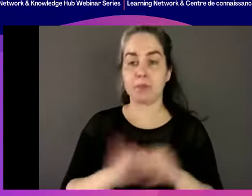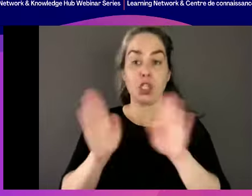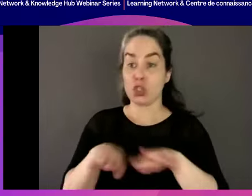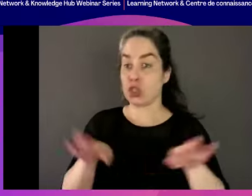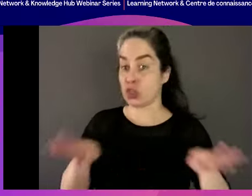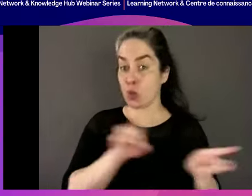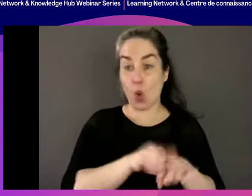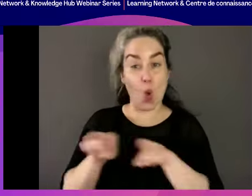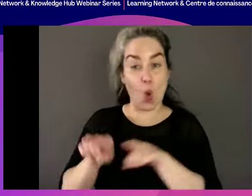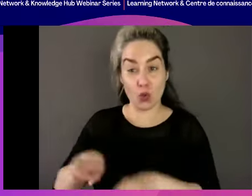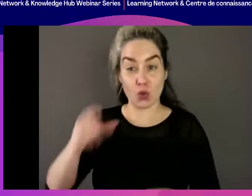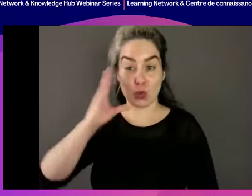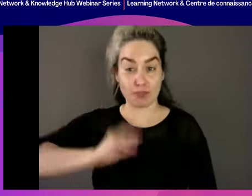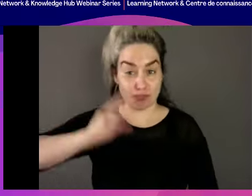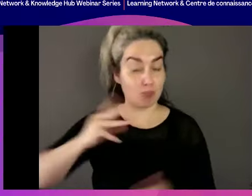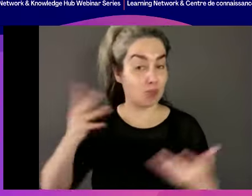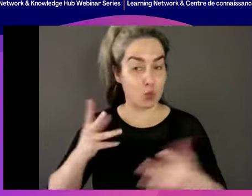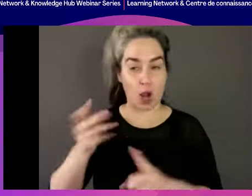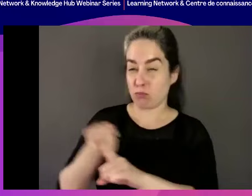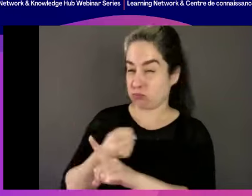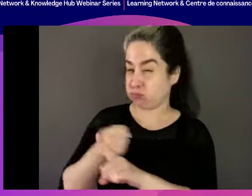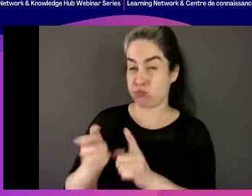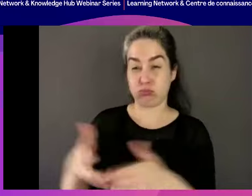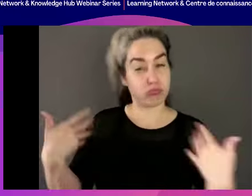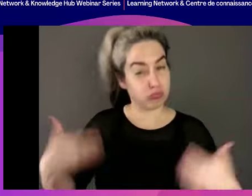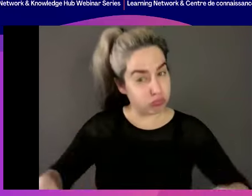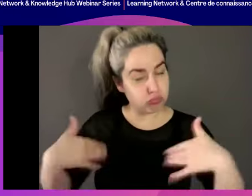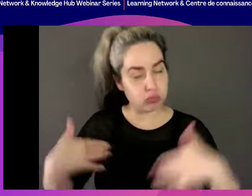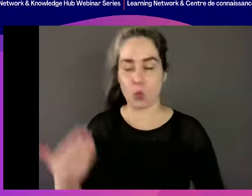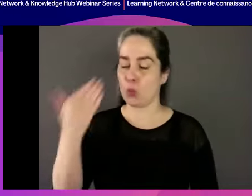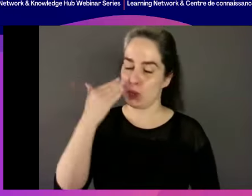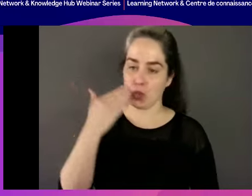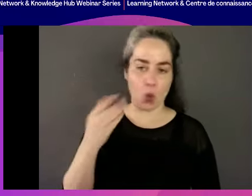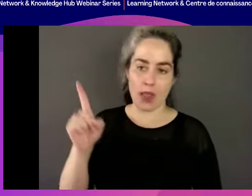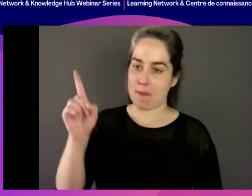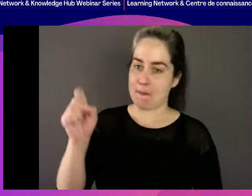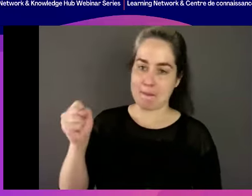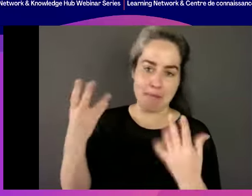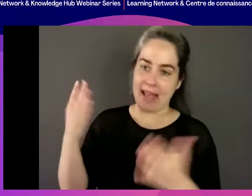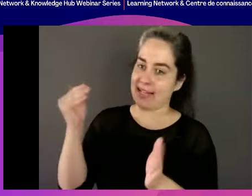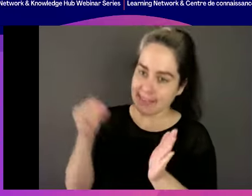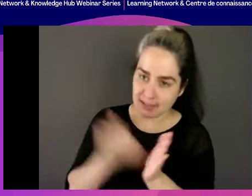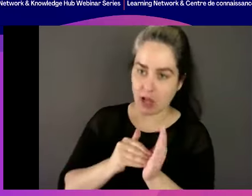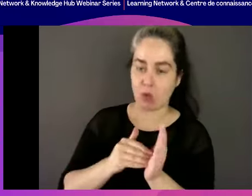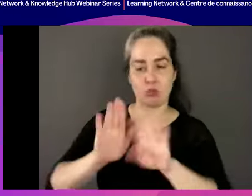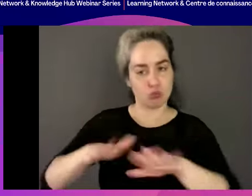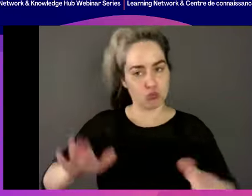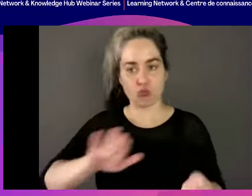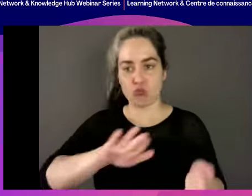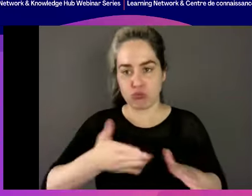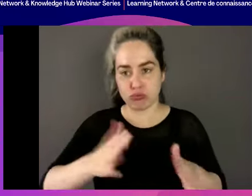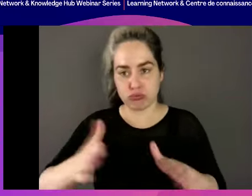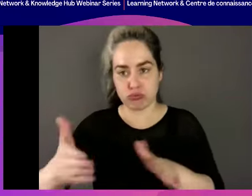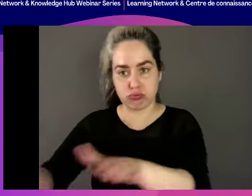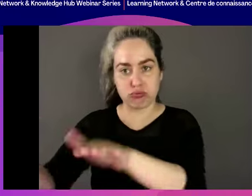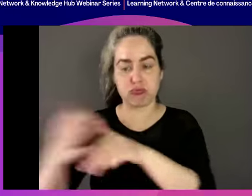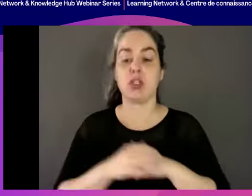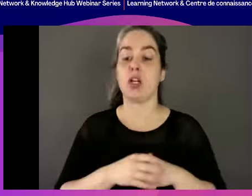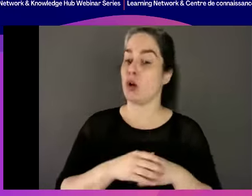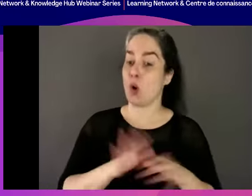widespread abuse. We know that thousands of children died, and they were also exposed to